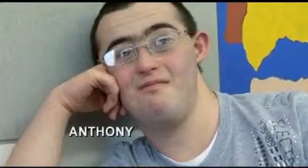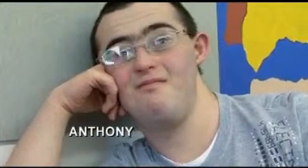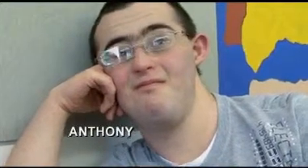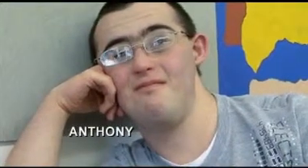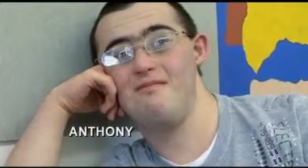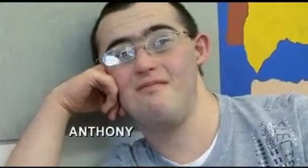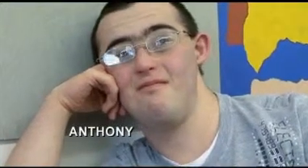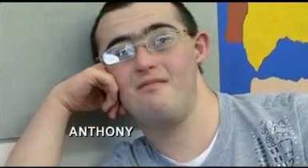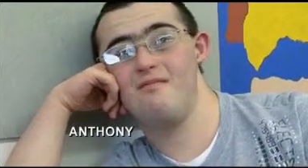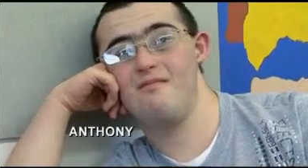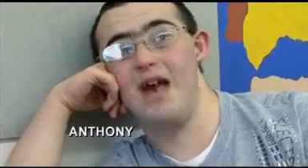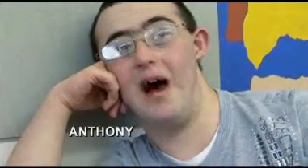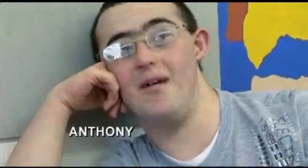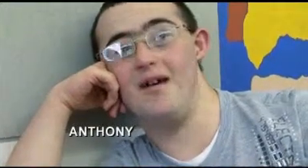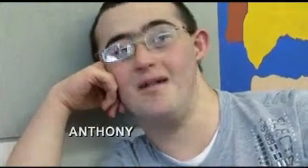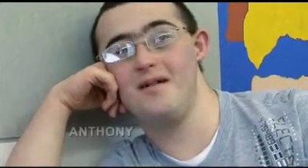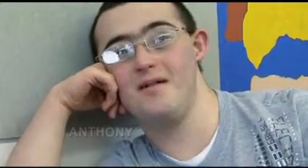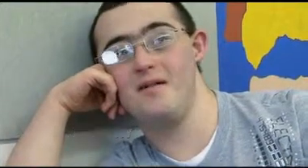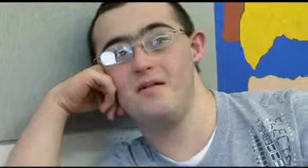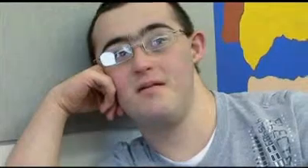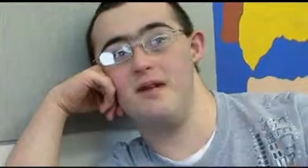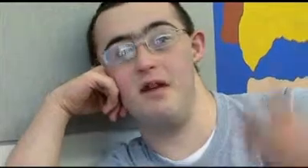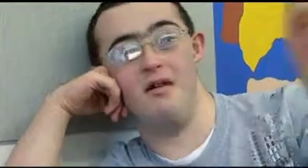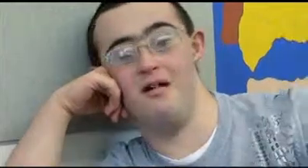What does she do? Is she always... happy. Always happy. You may.